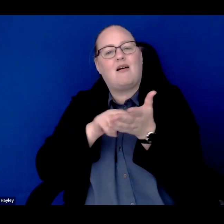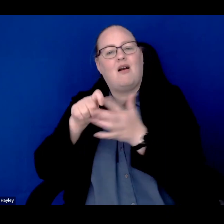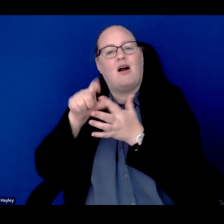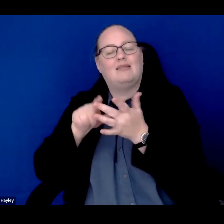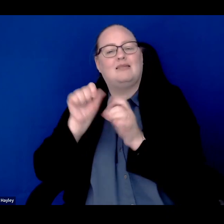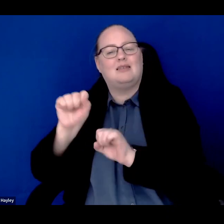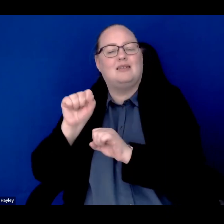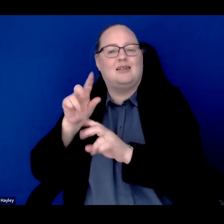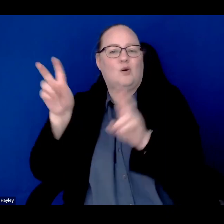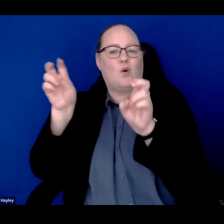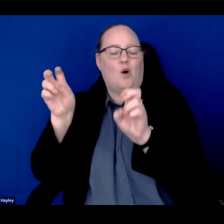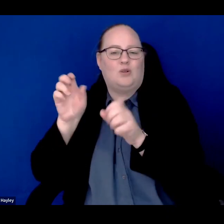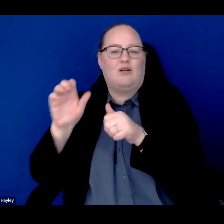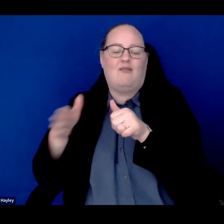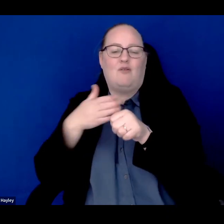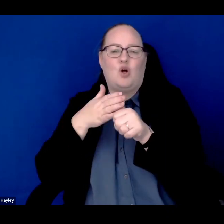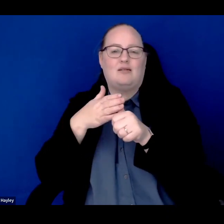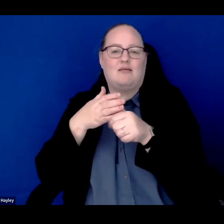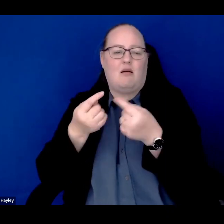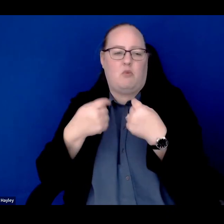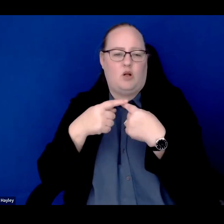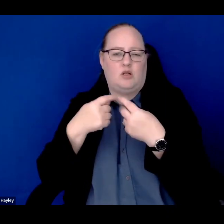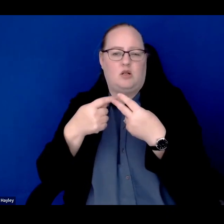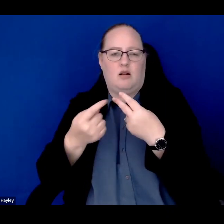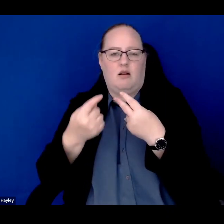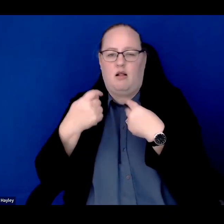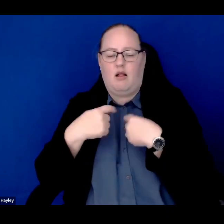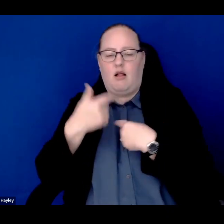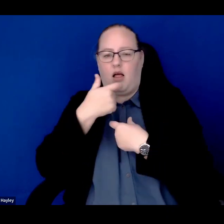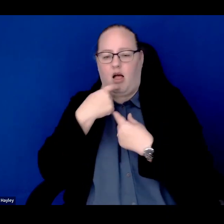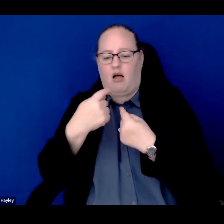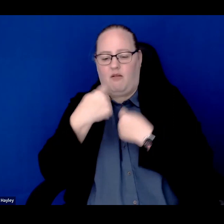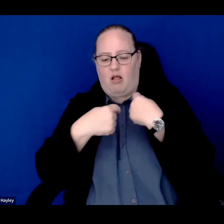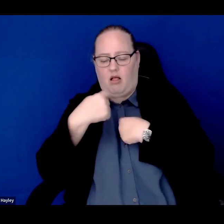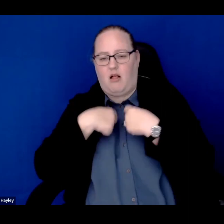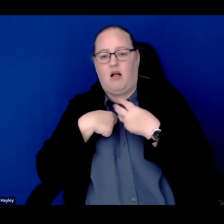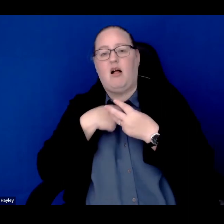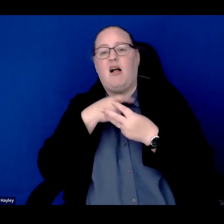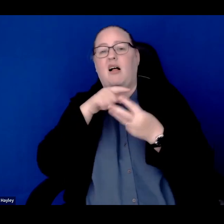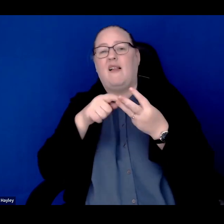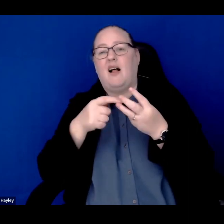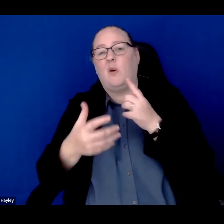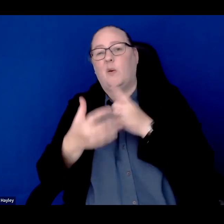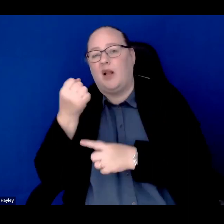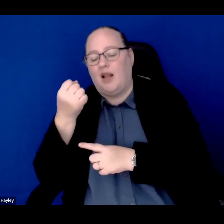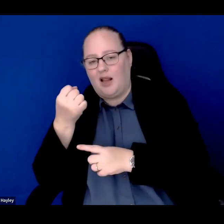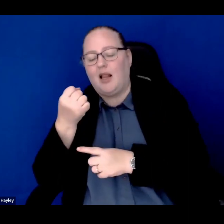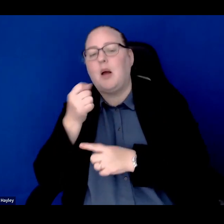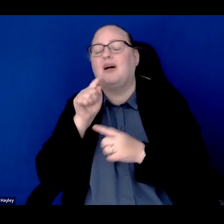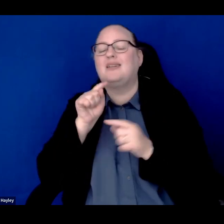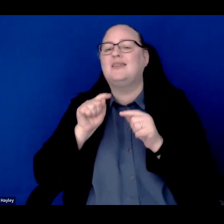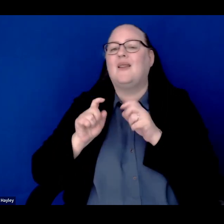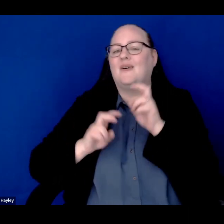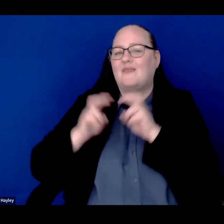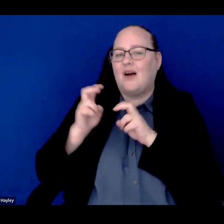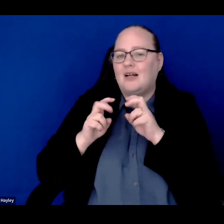say we seem to be flickering between the laughing and the fighting stages. But I think a key part of the fighting stage, right, like